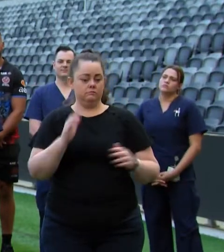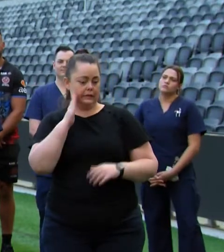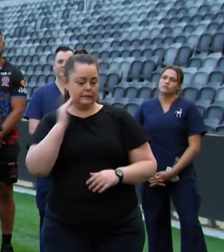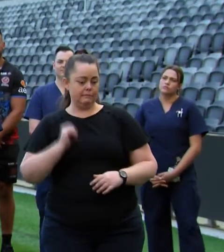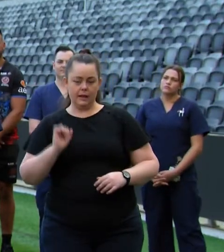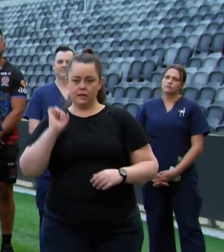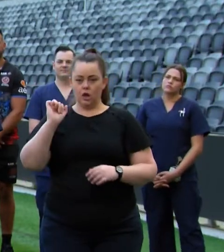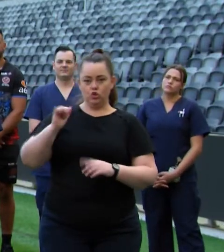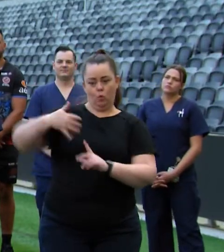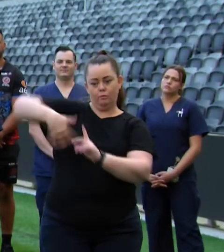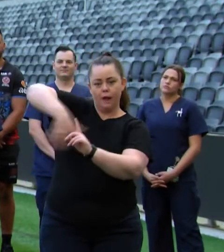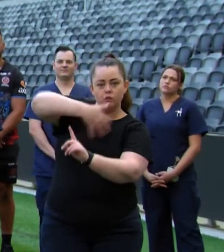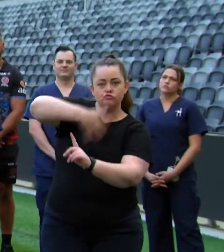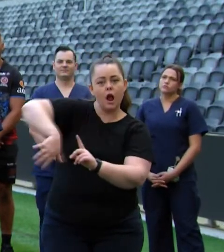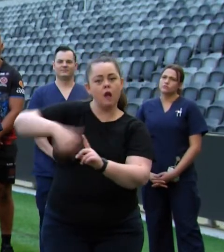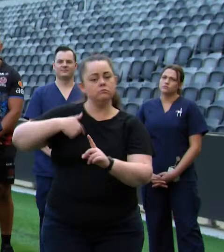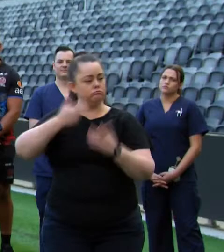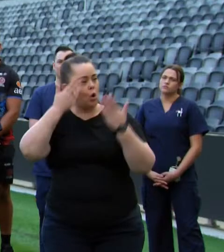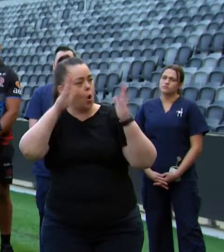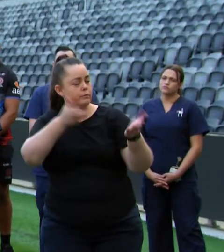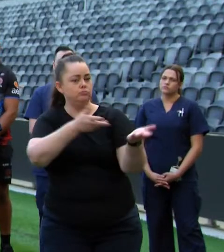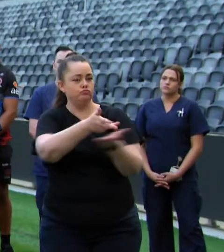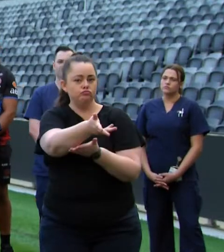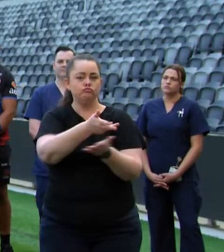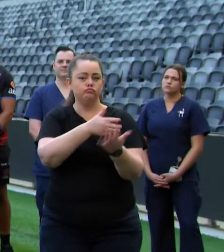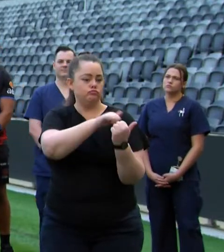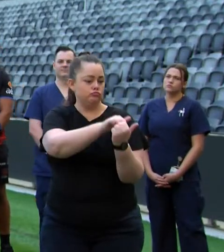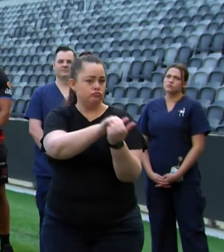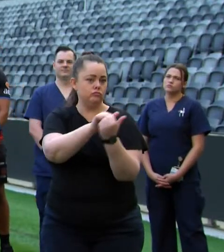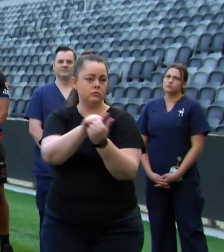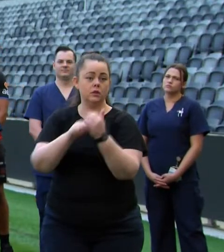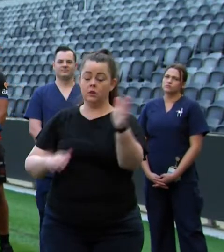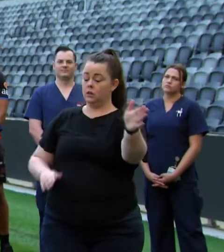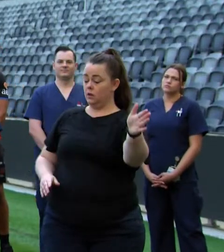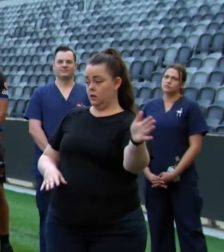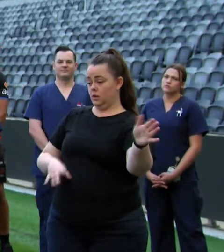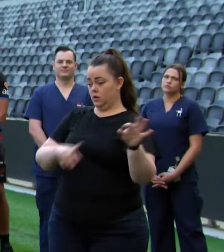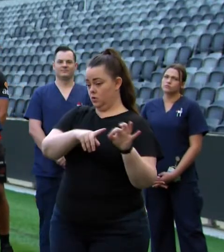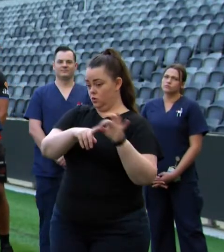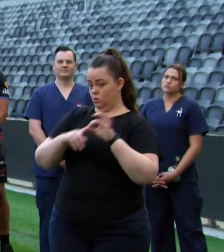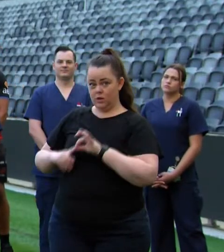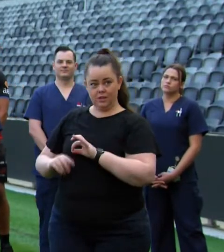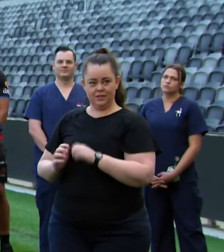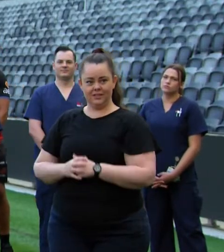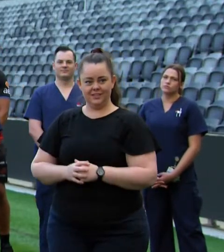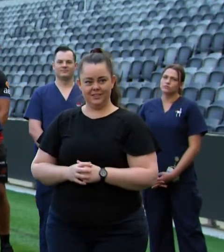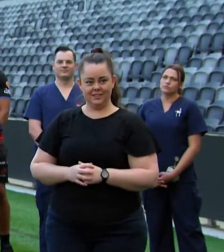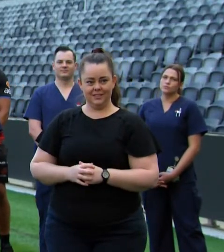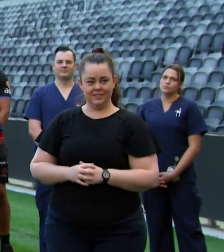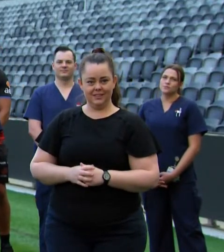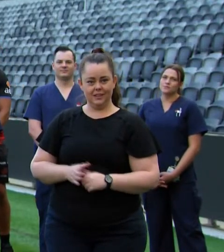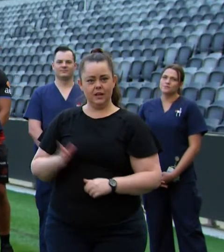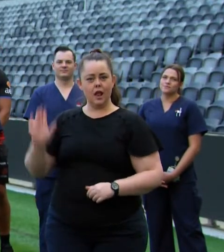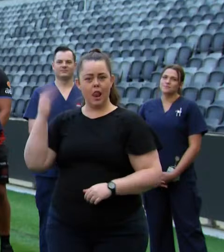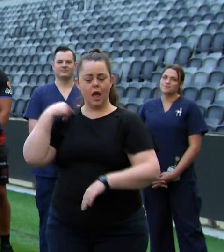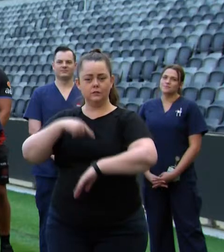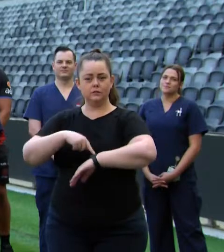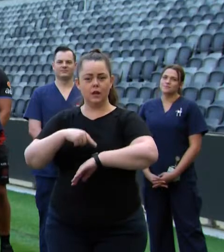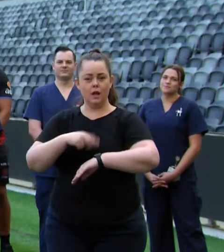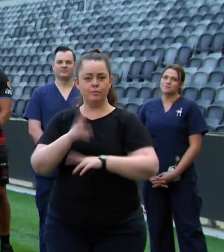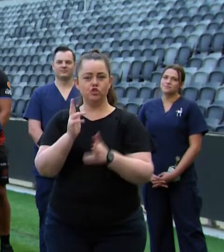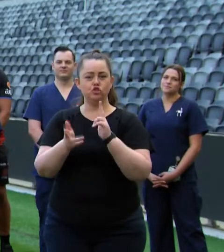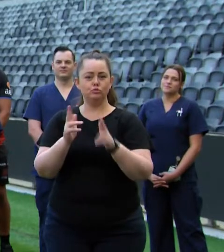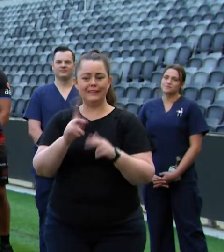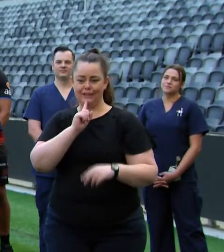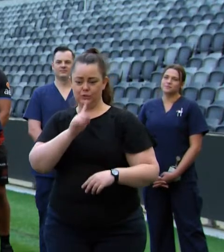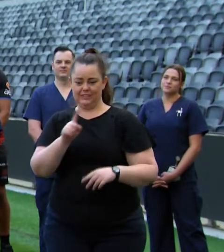persuasion they come from. And I've met with many. I've met with members... At the last election, you likened the shooters to the National Rifle Association. Do you still hold